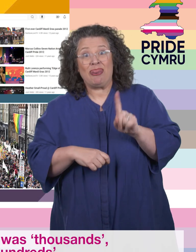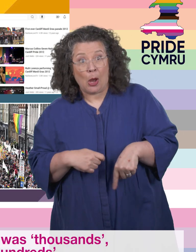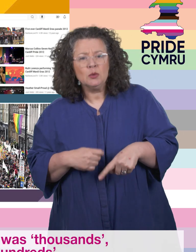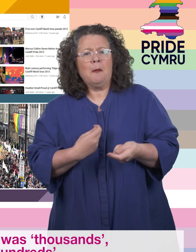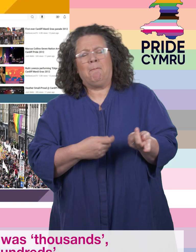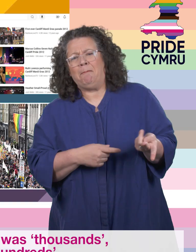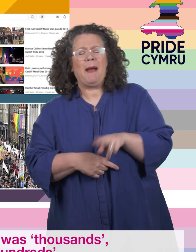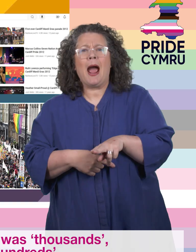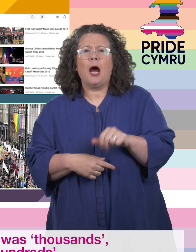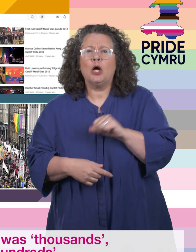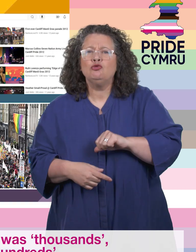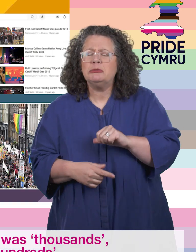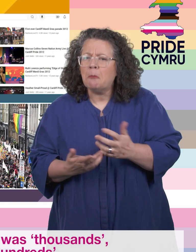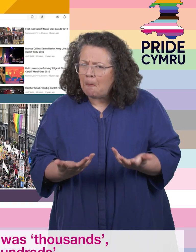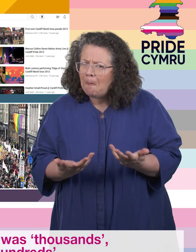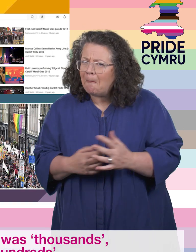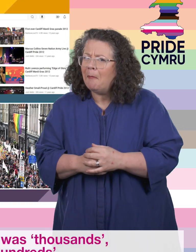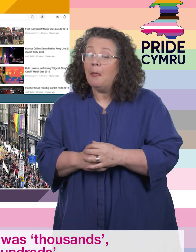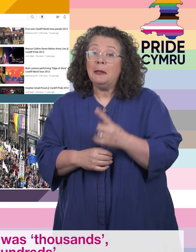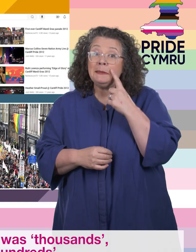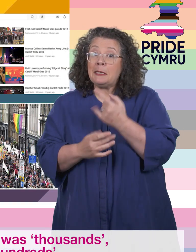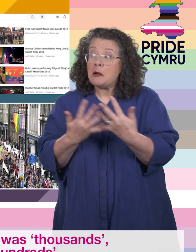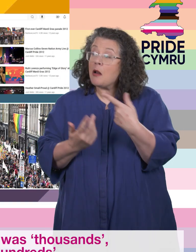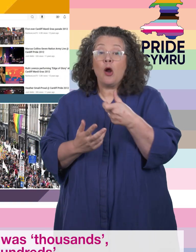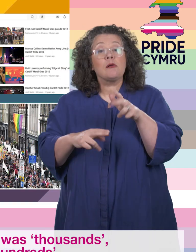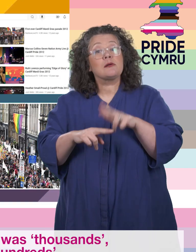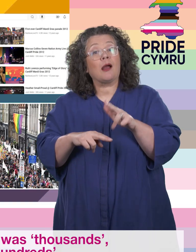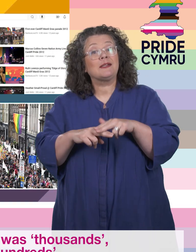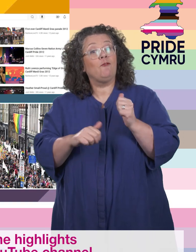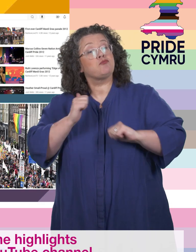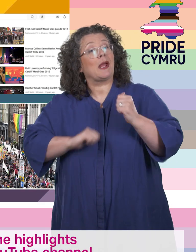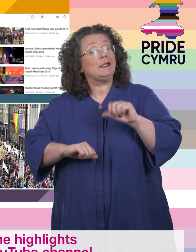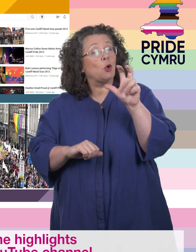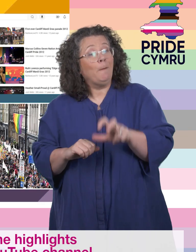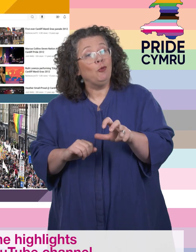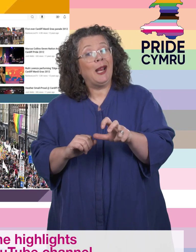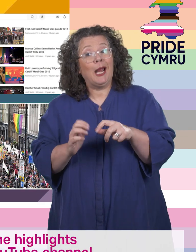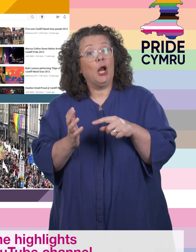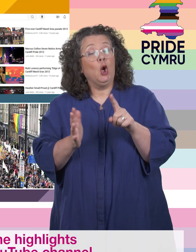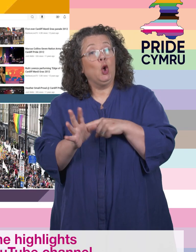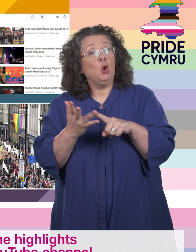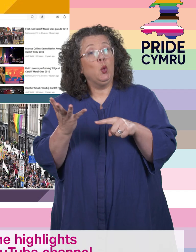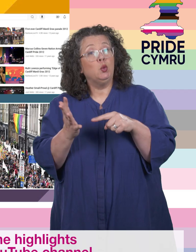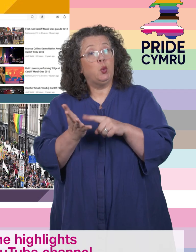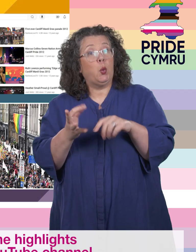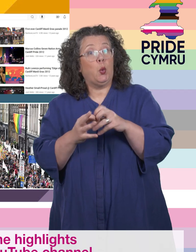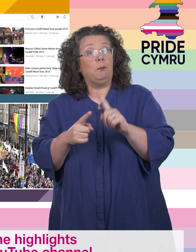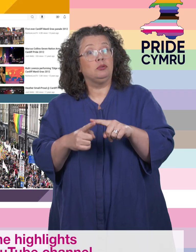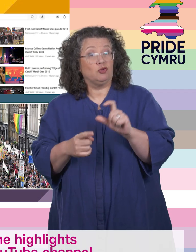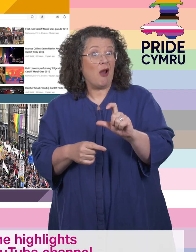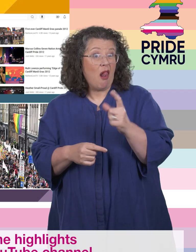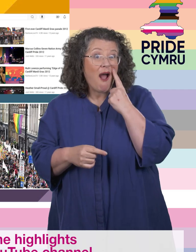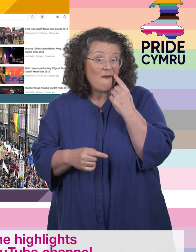So hundreds of people. Before it was 100, then it was 1,000, now we've gone back to 100. And you can see some of the